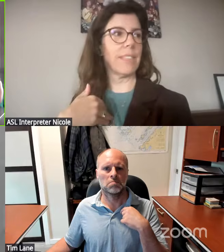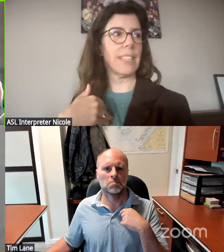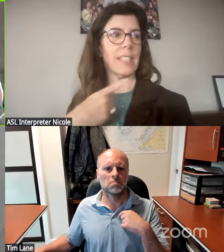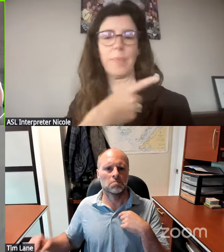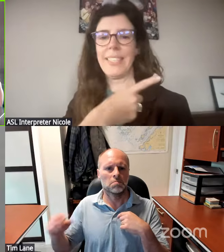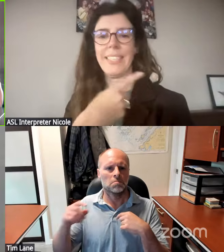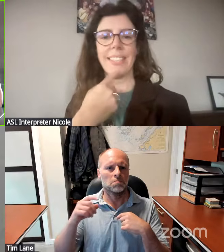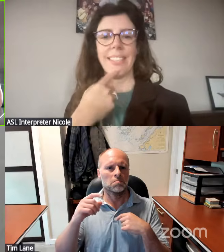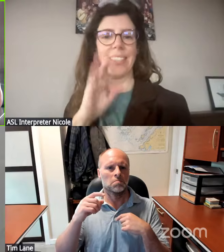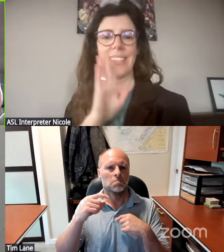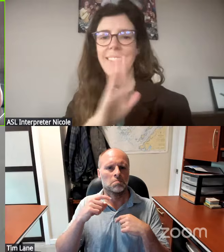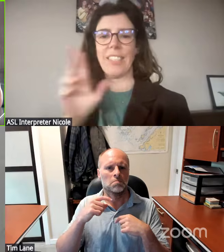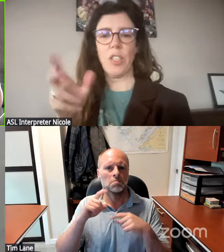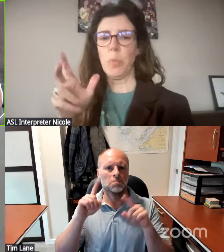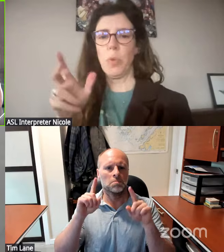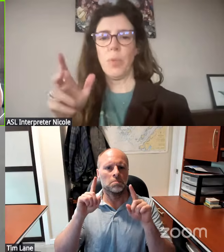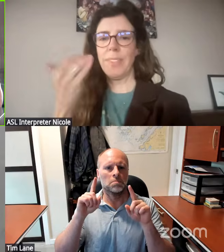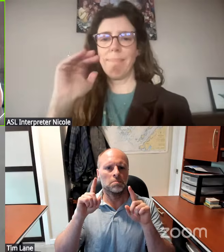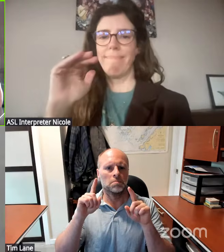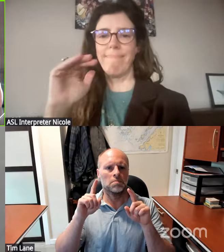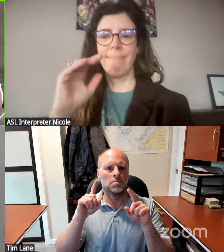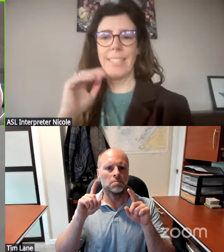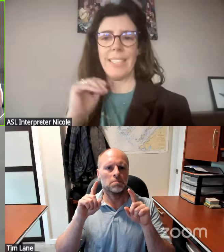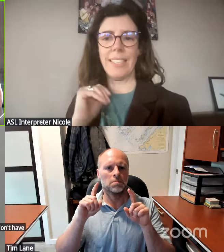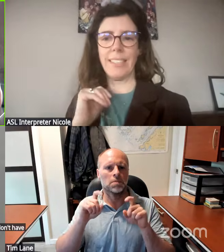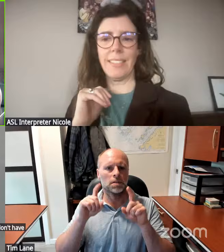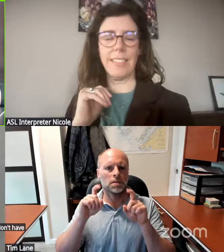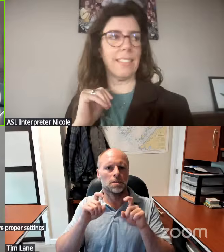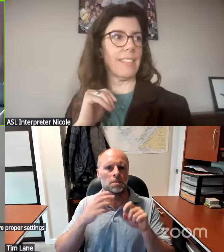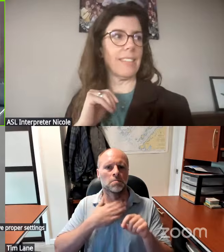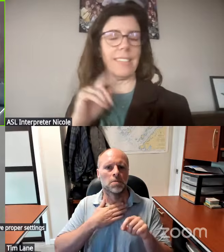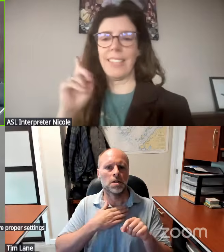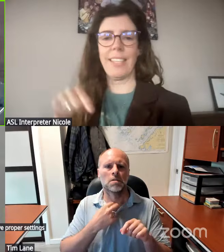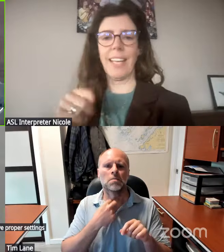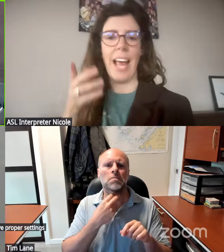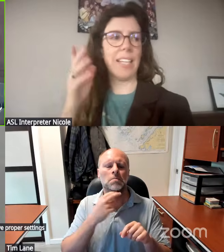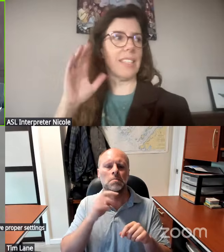After proper settings. You don't have proper settings.